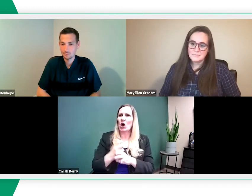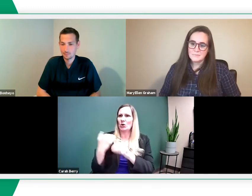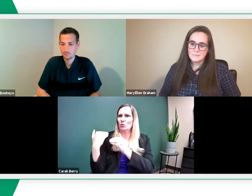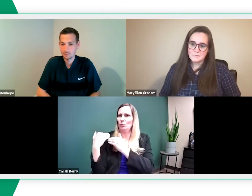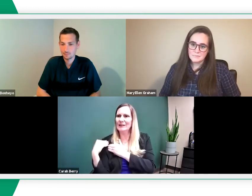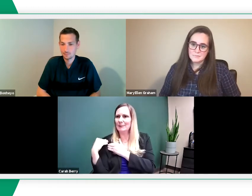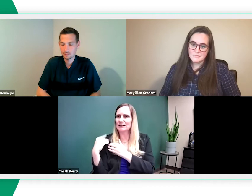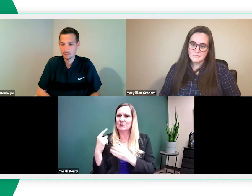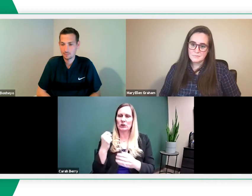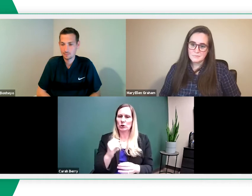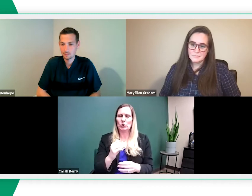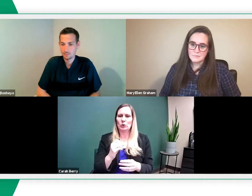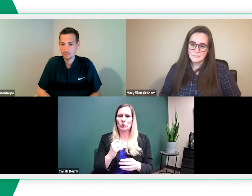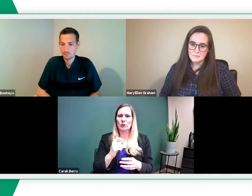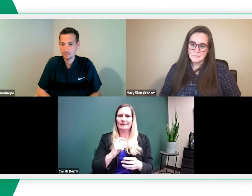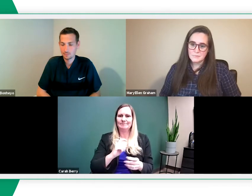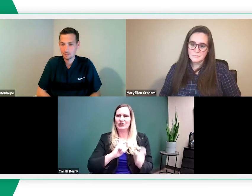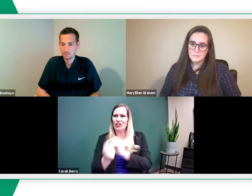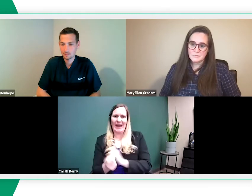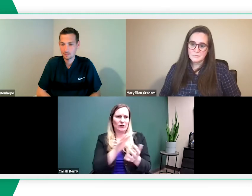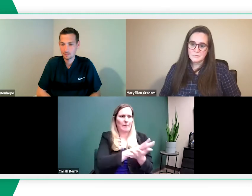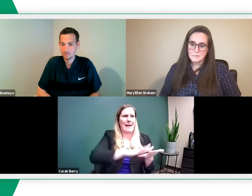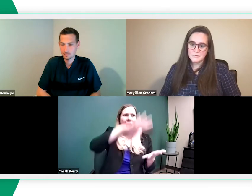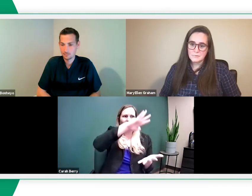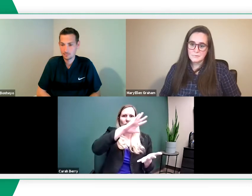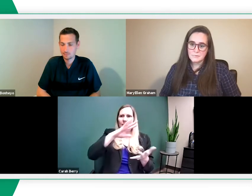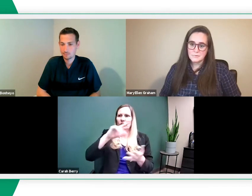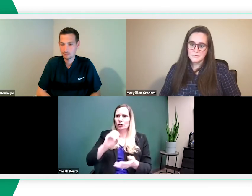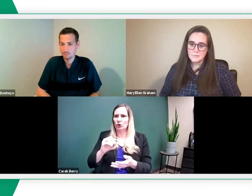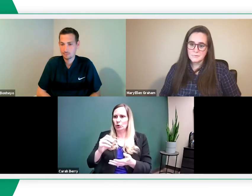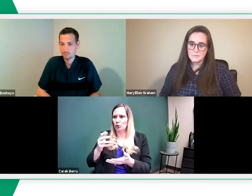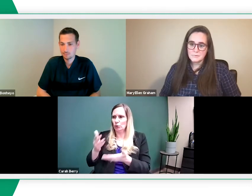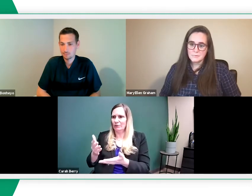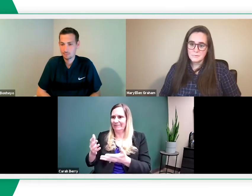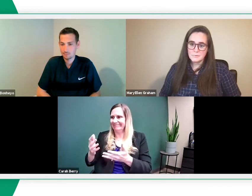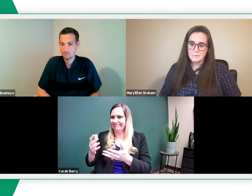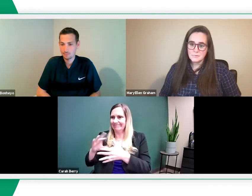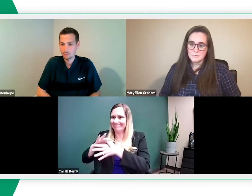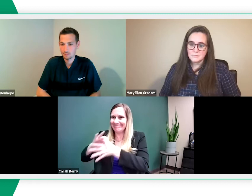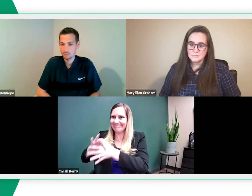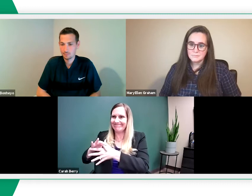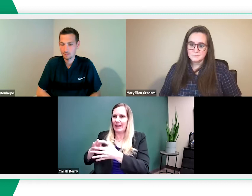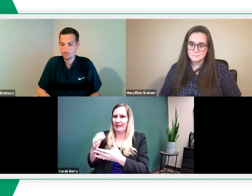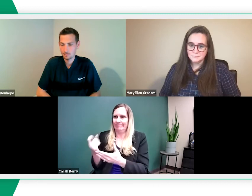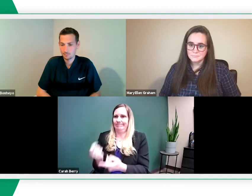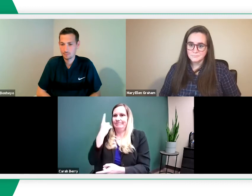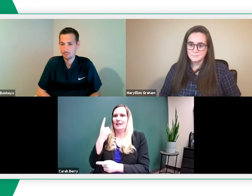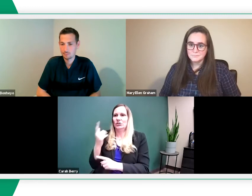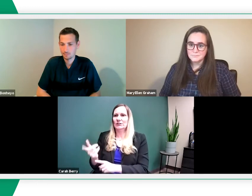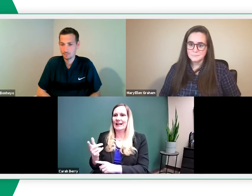there's so really on the upper levels, teachers really should have the responsibility to change